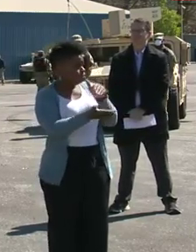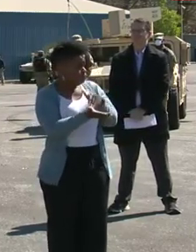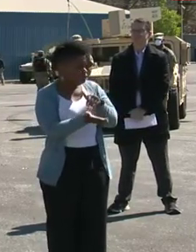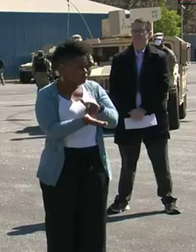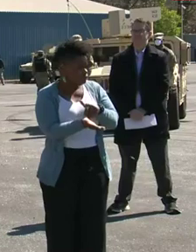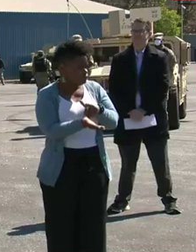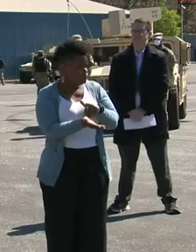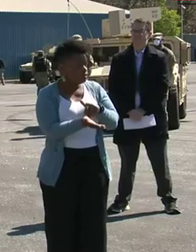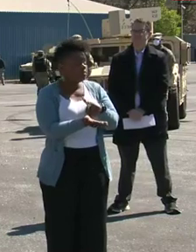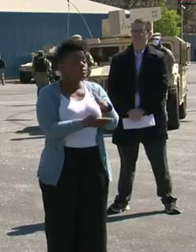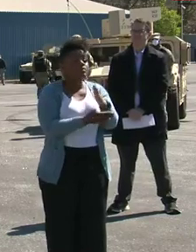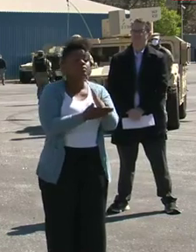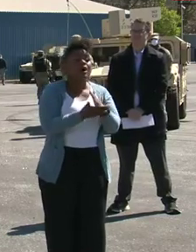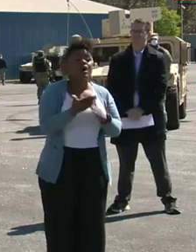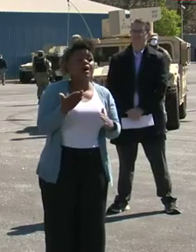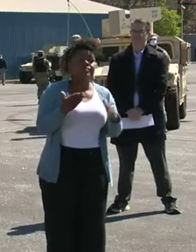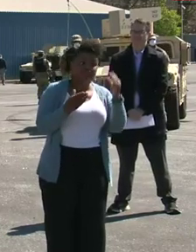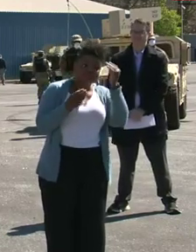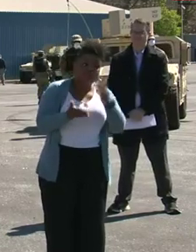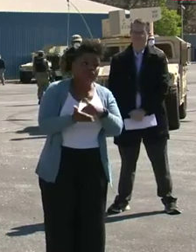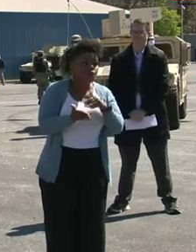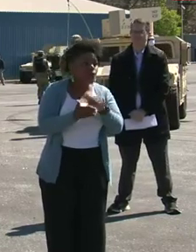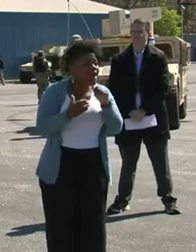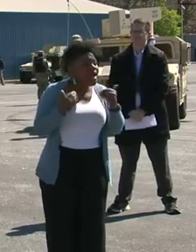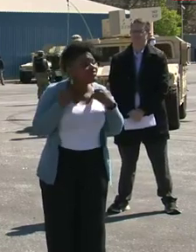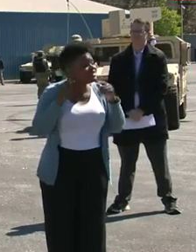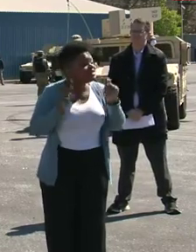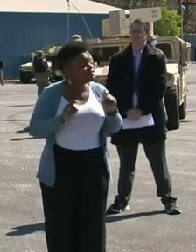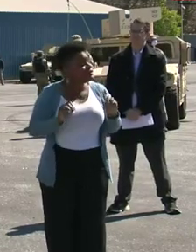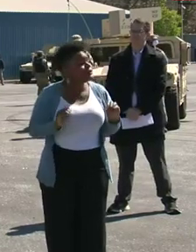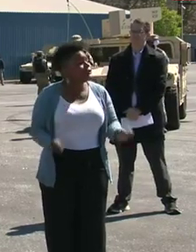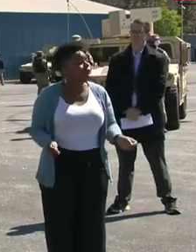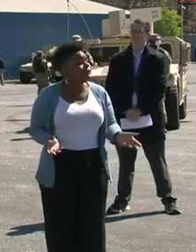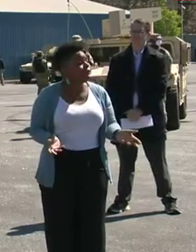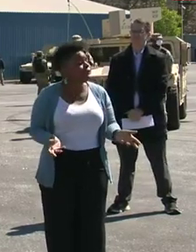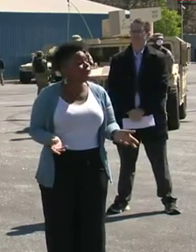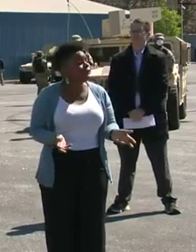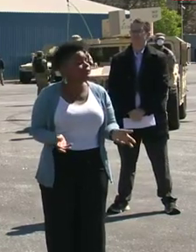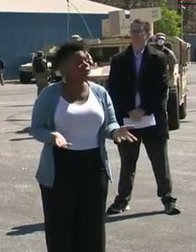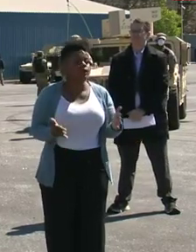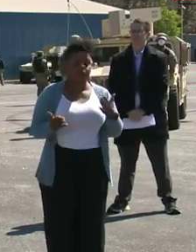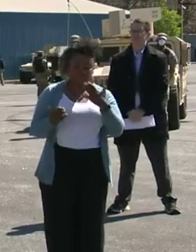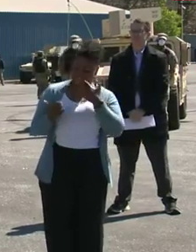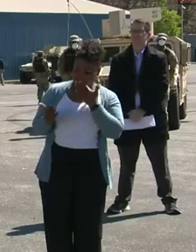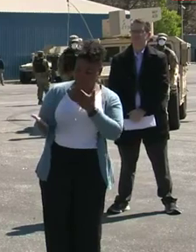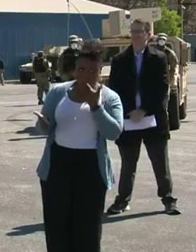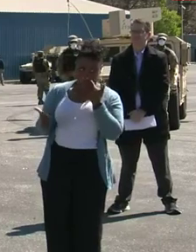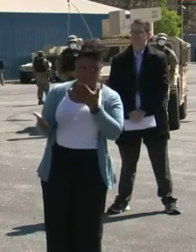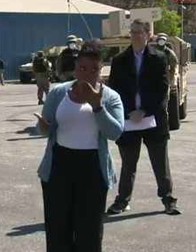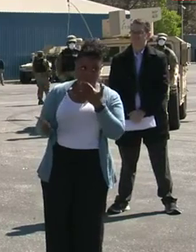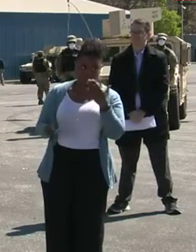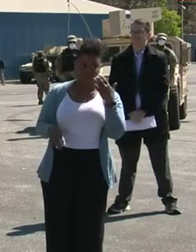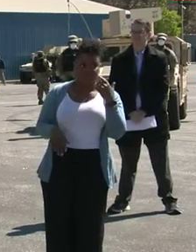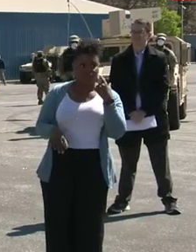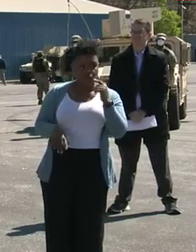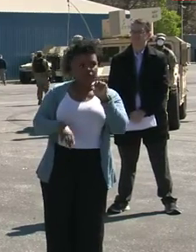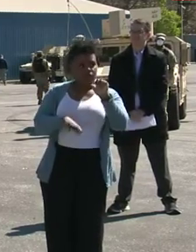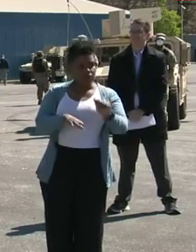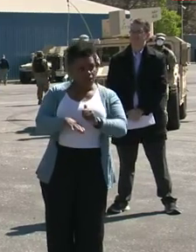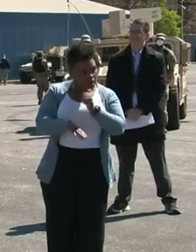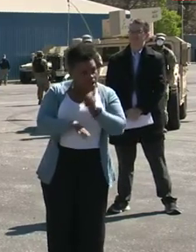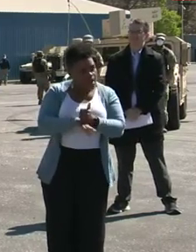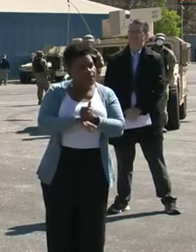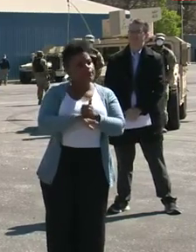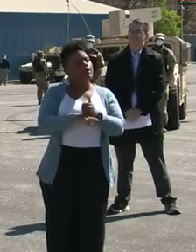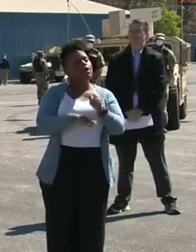told that they don't have testing kits, and so I'm thankful that the mayor and the professionals here are setting up here at United Medical Center to